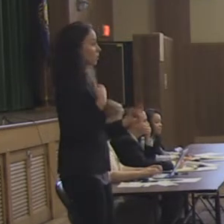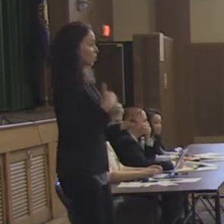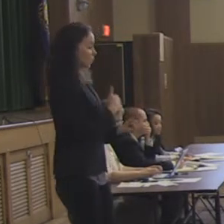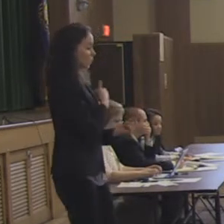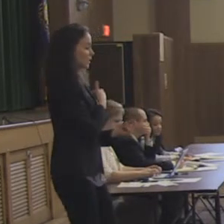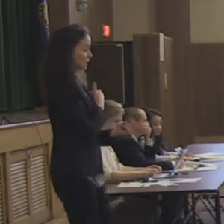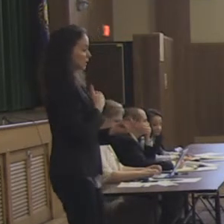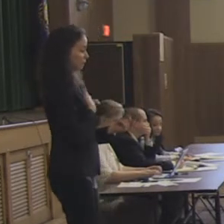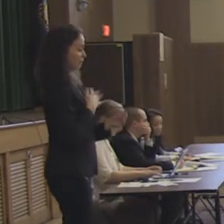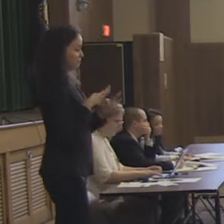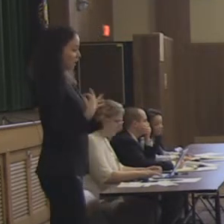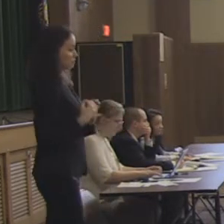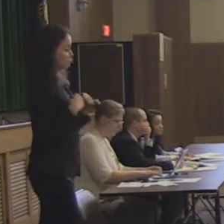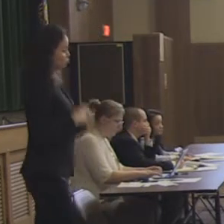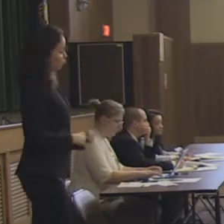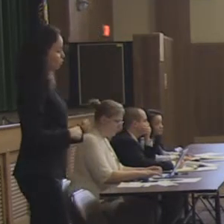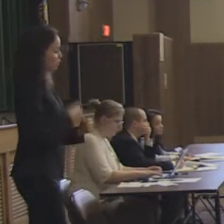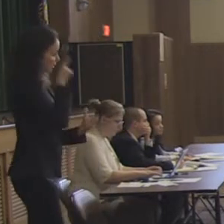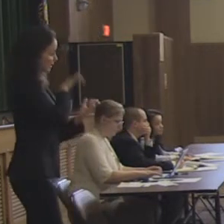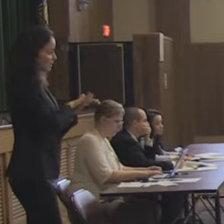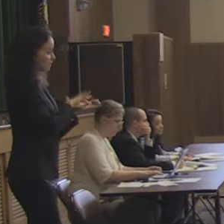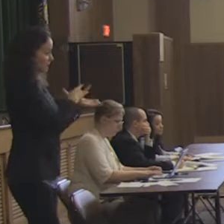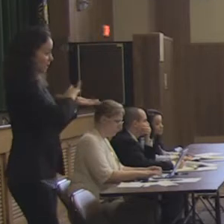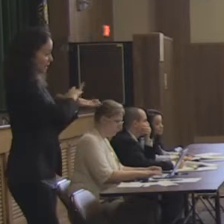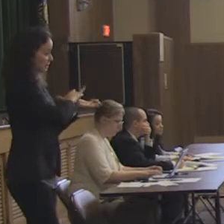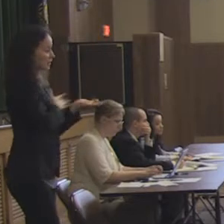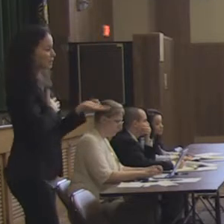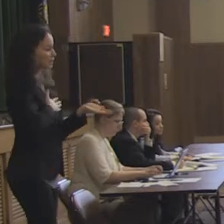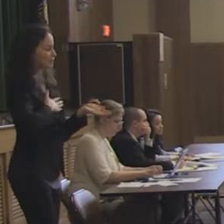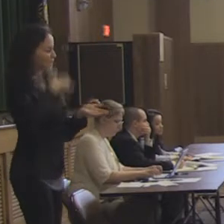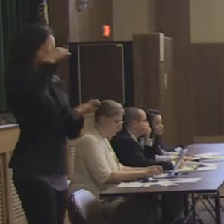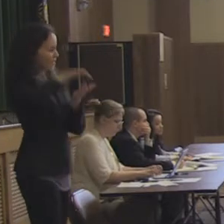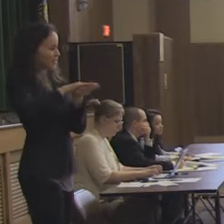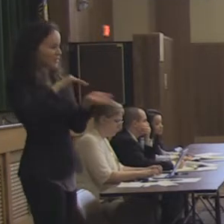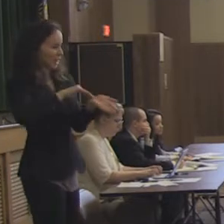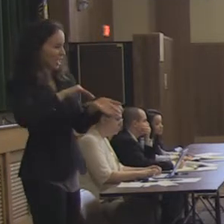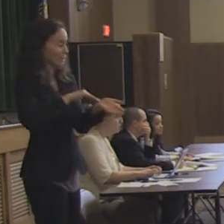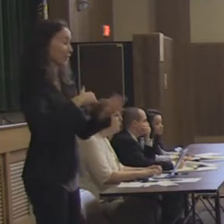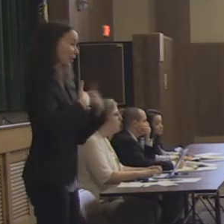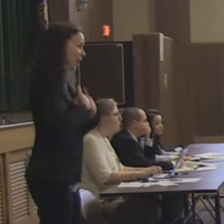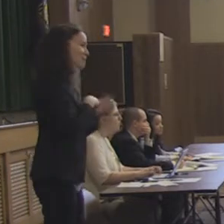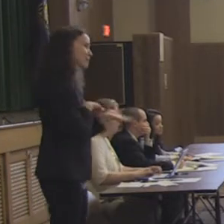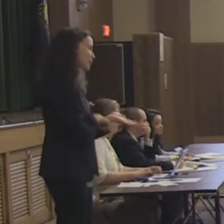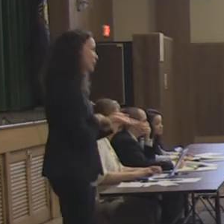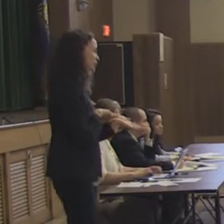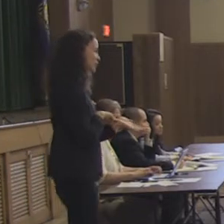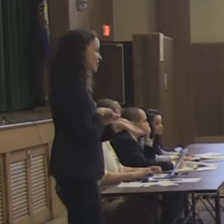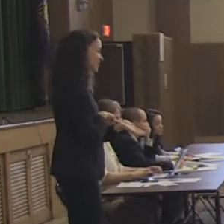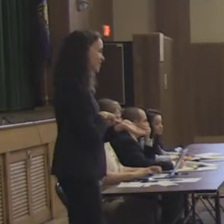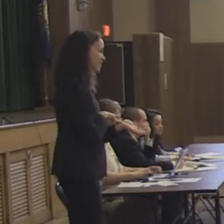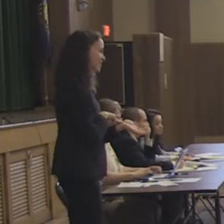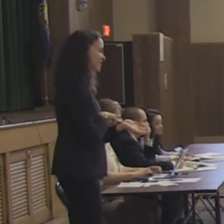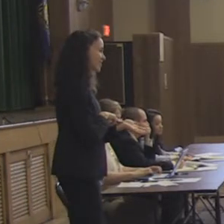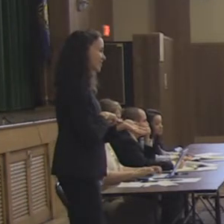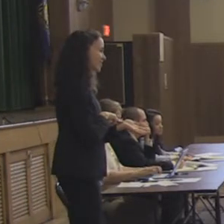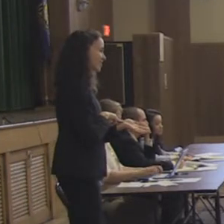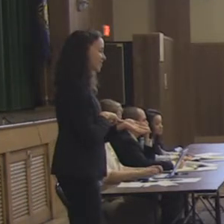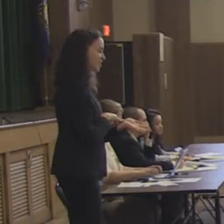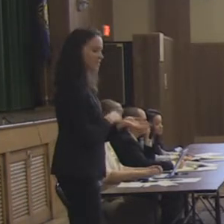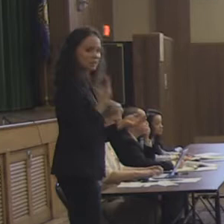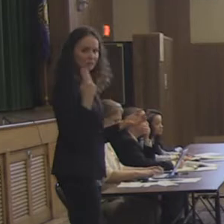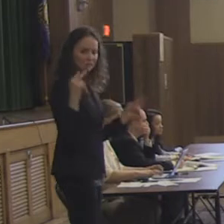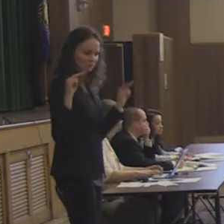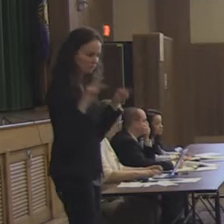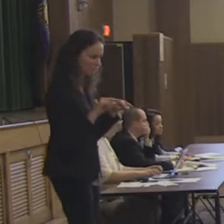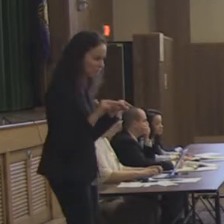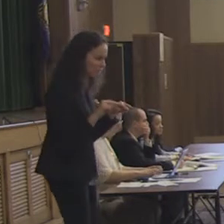medicine-based family. My husband's a doctor, I'm a nurse. And we tried our hardest to